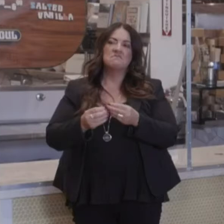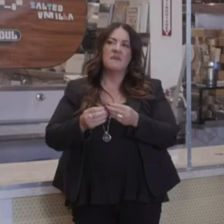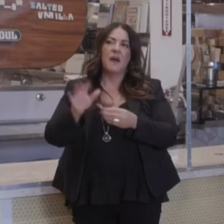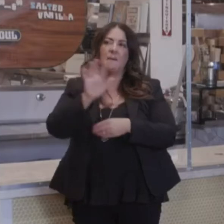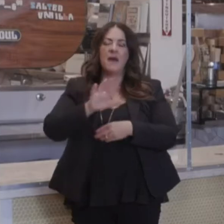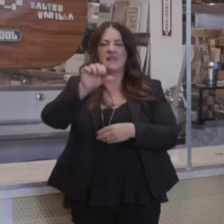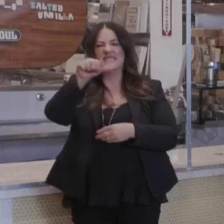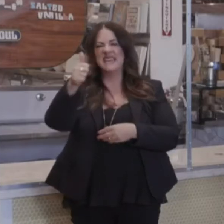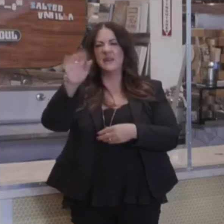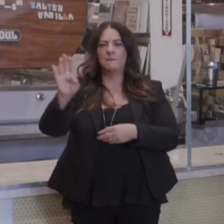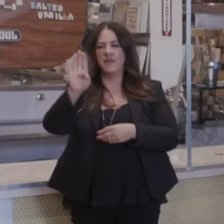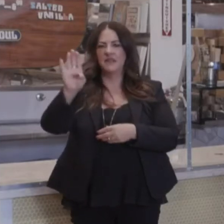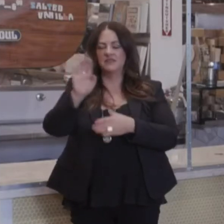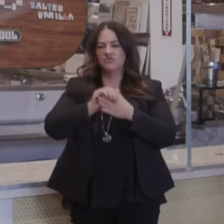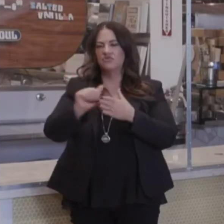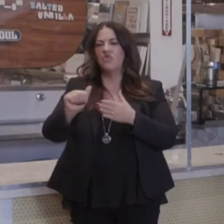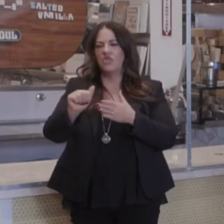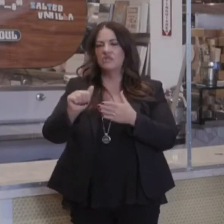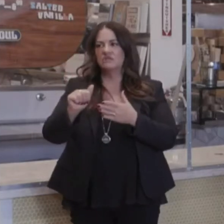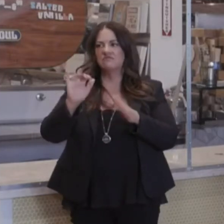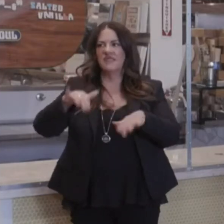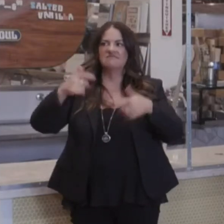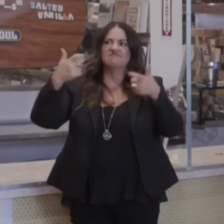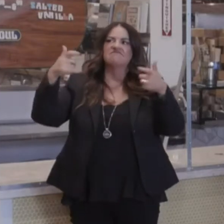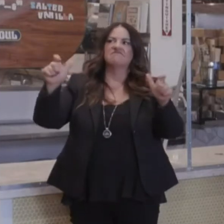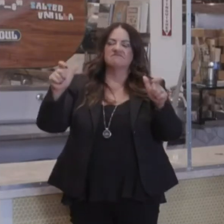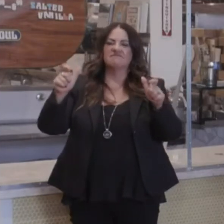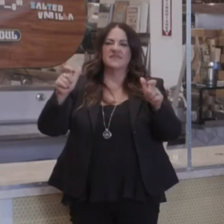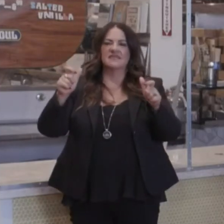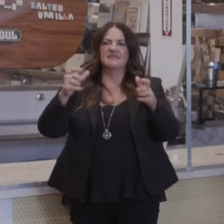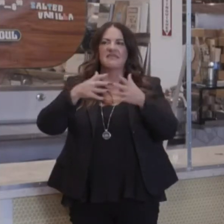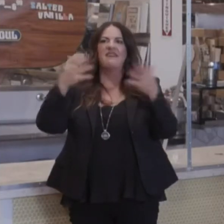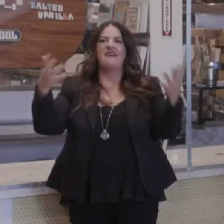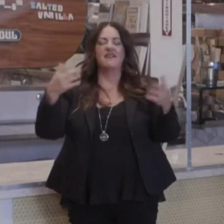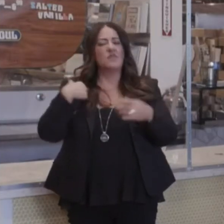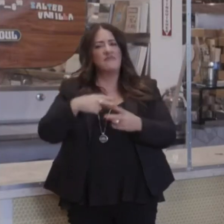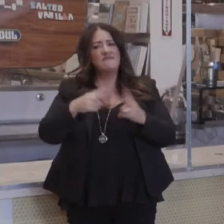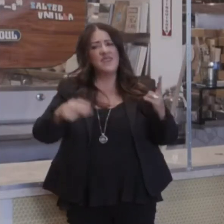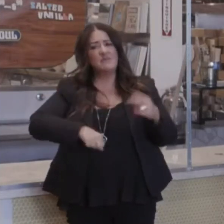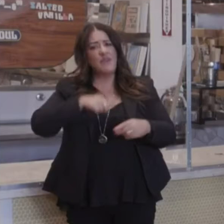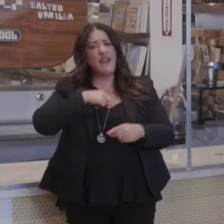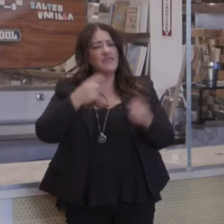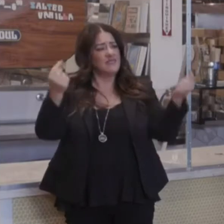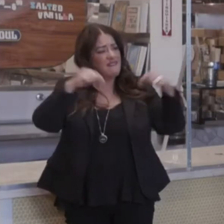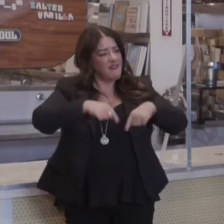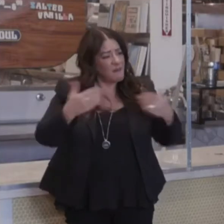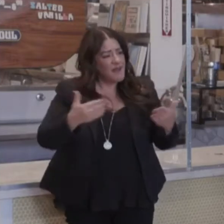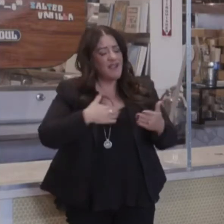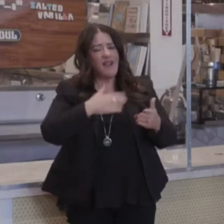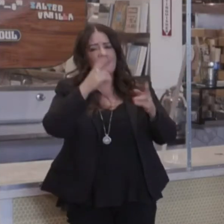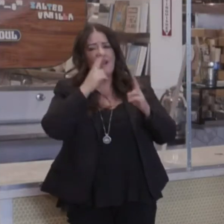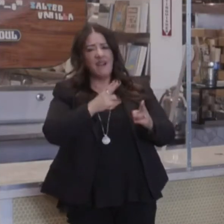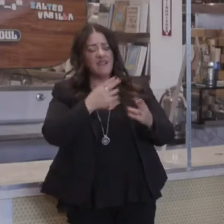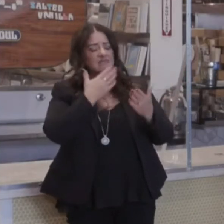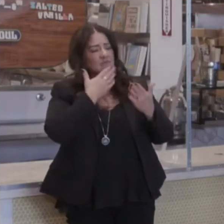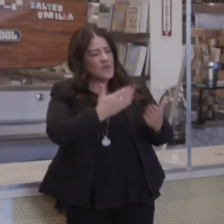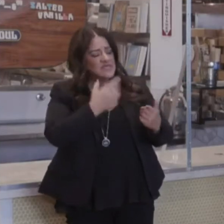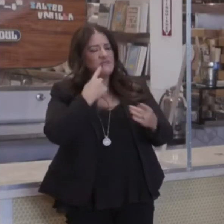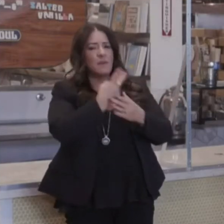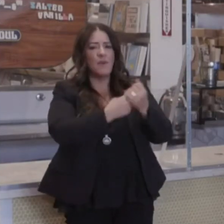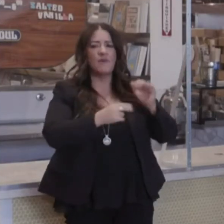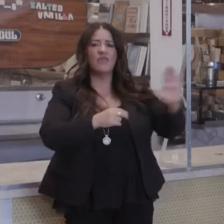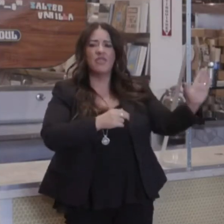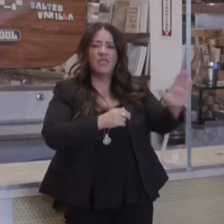billion. That's big even by California standards. So we're very proud to be here, honored for their leadership. We moved